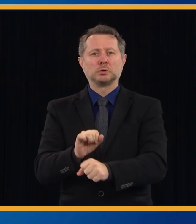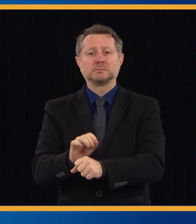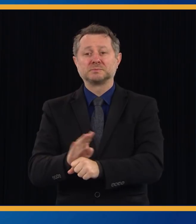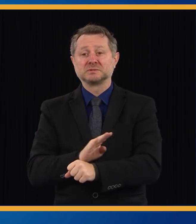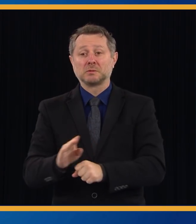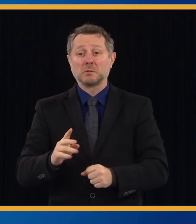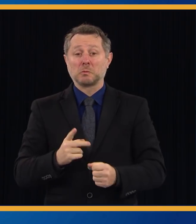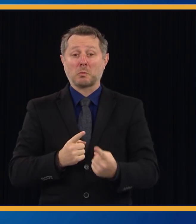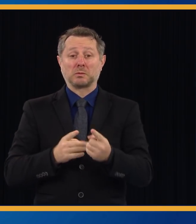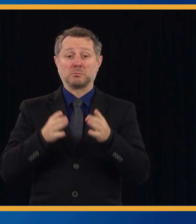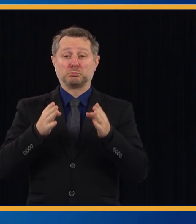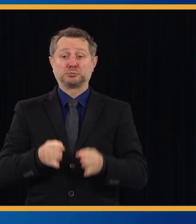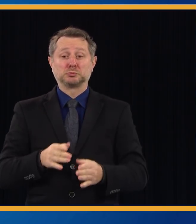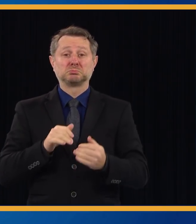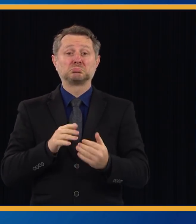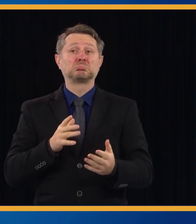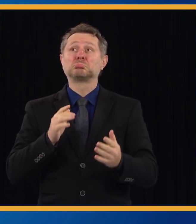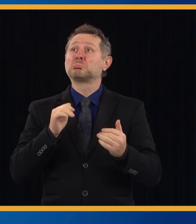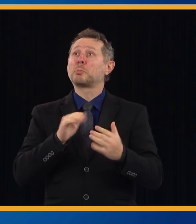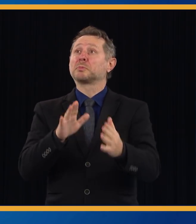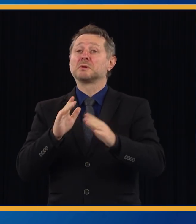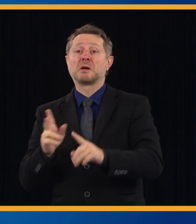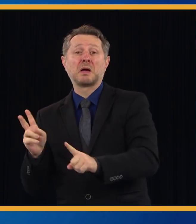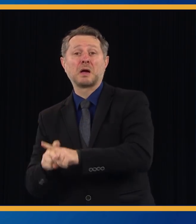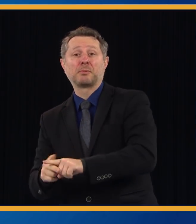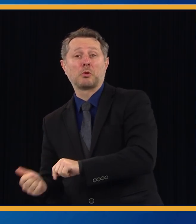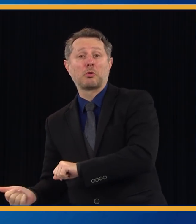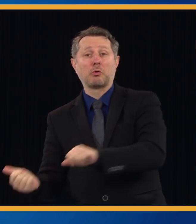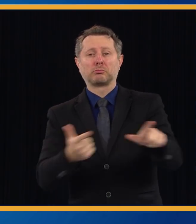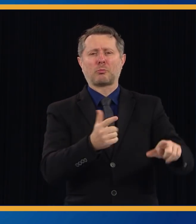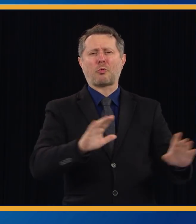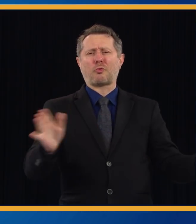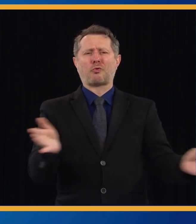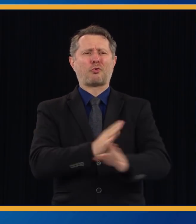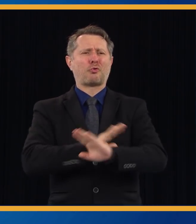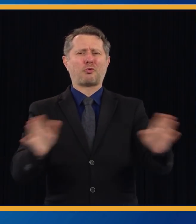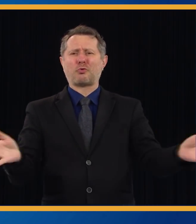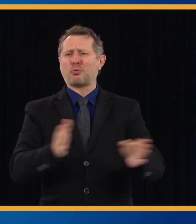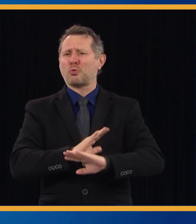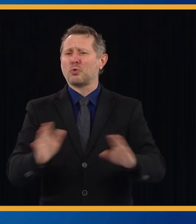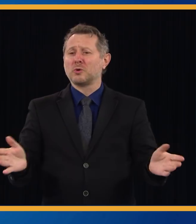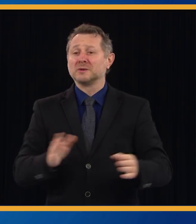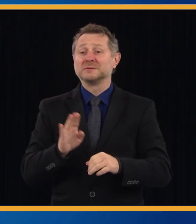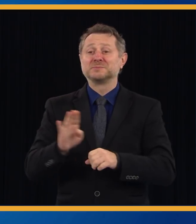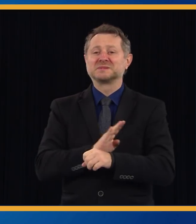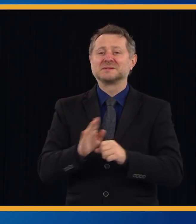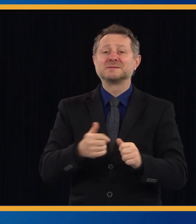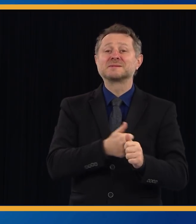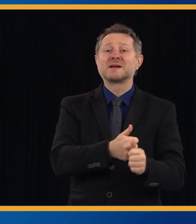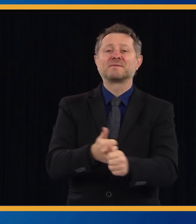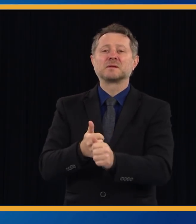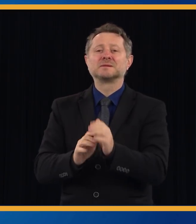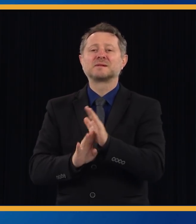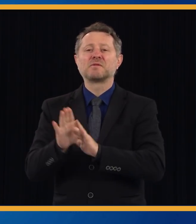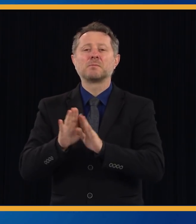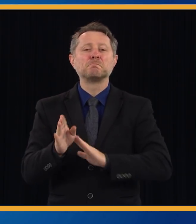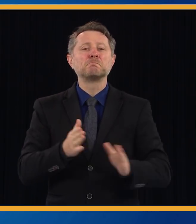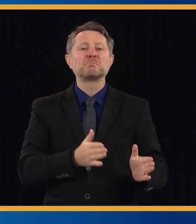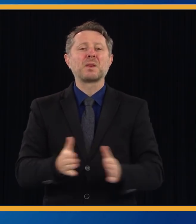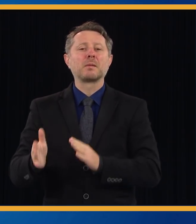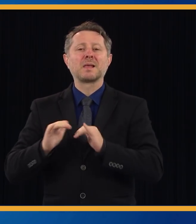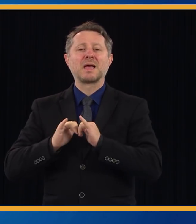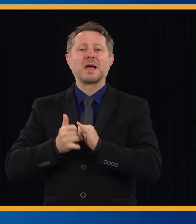one-sided equation here. Businesses, you develop a plan on how you would reopen